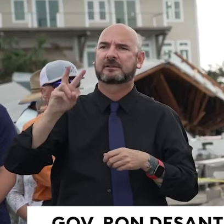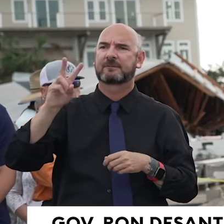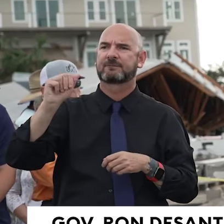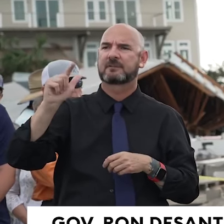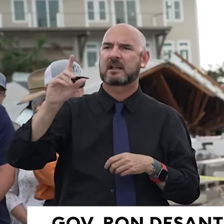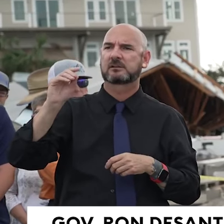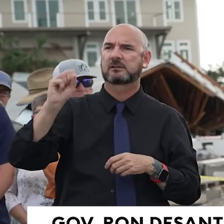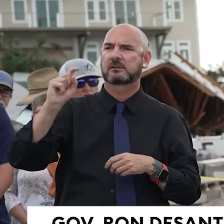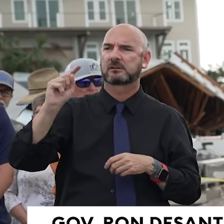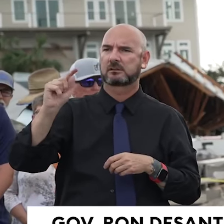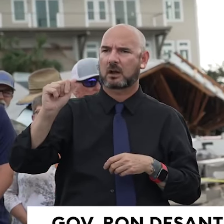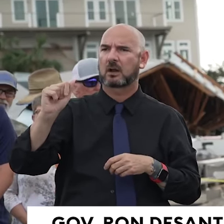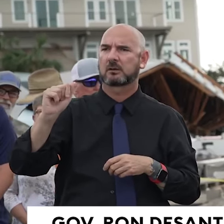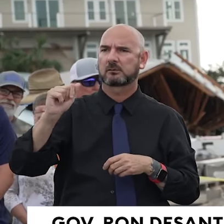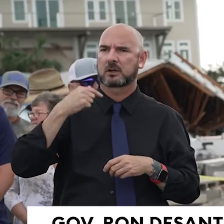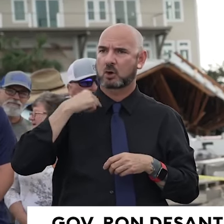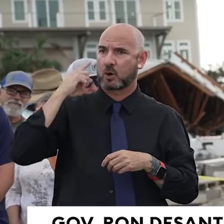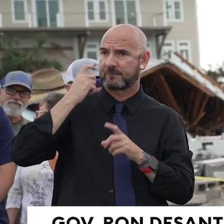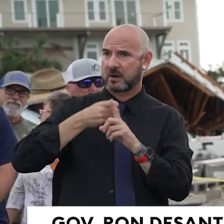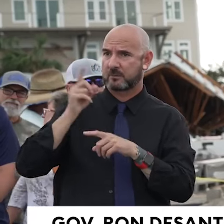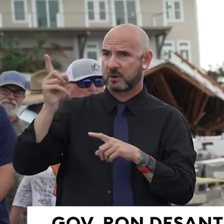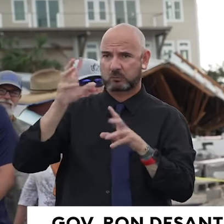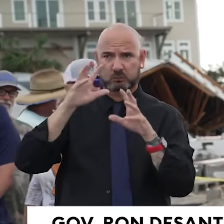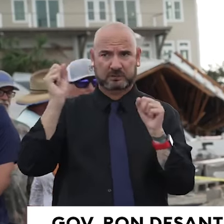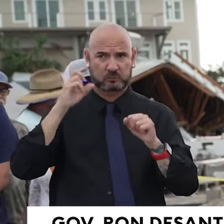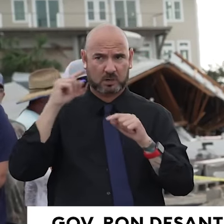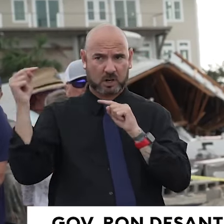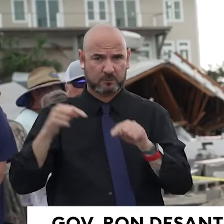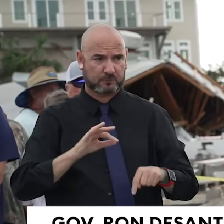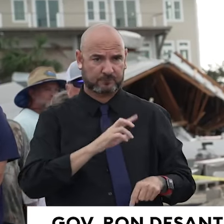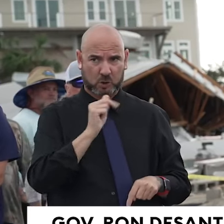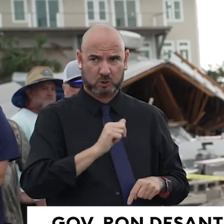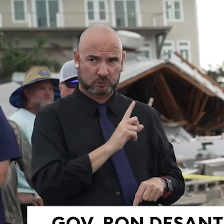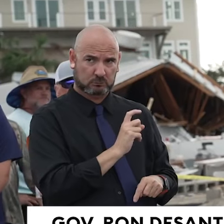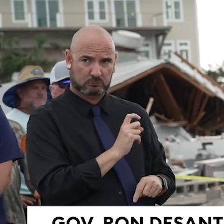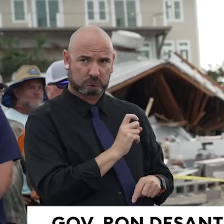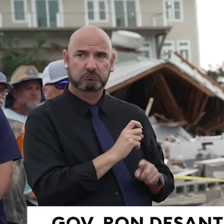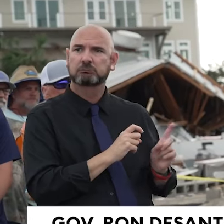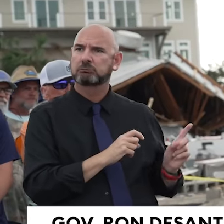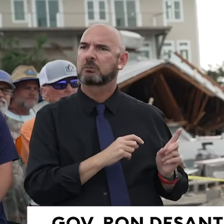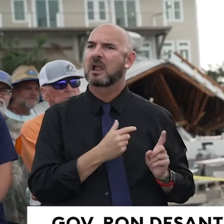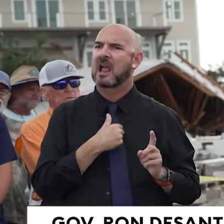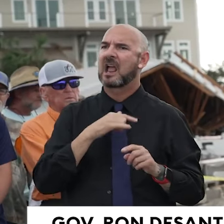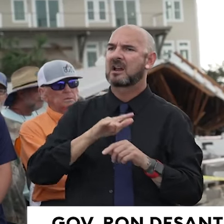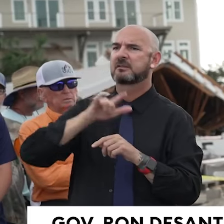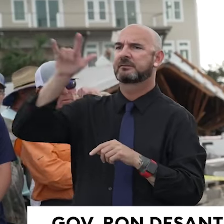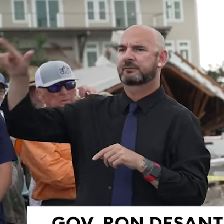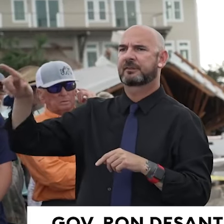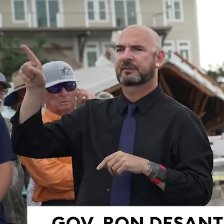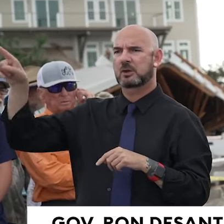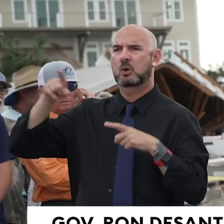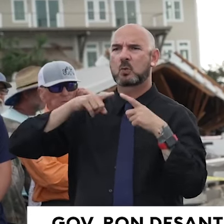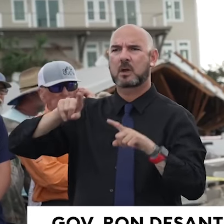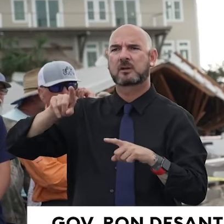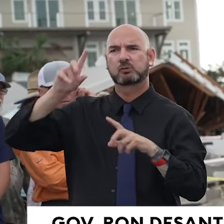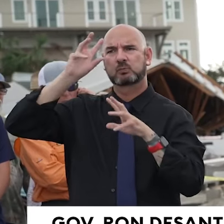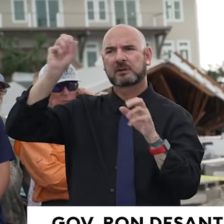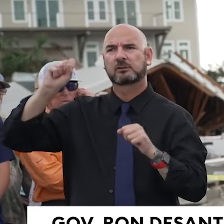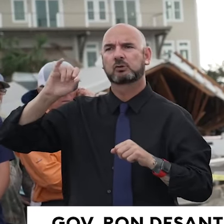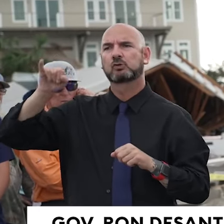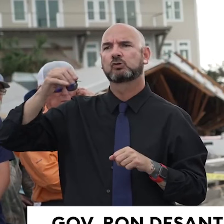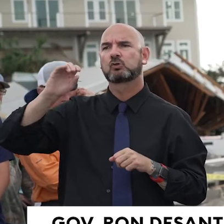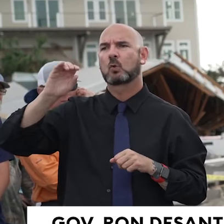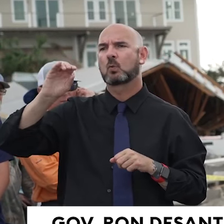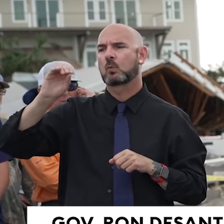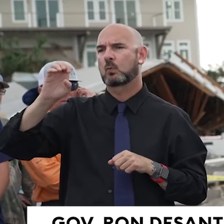or the president about them coming to Florida? I was in the air when President Joe Biden called,